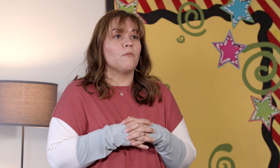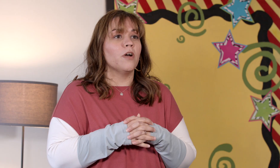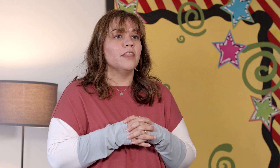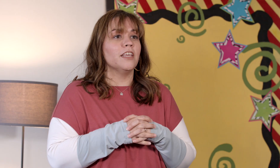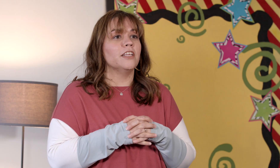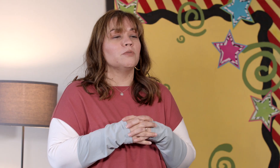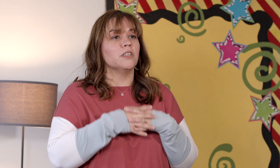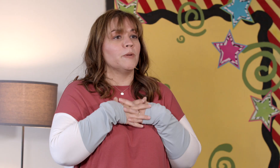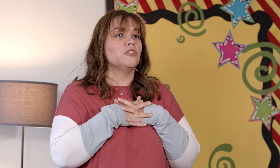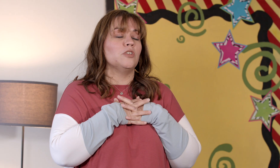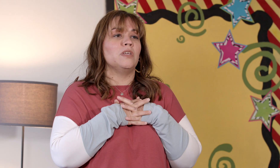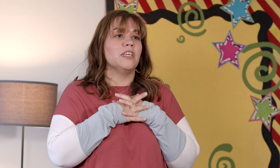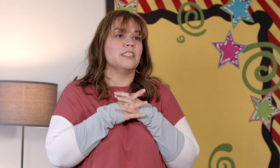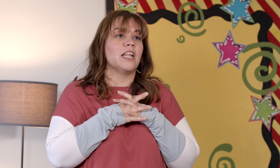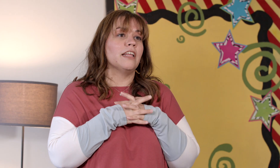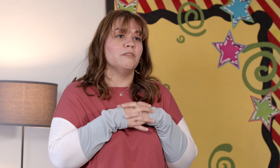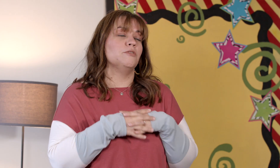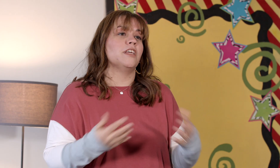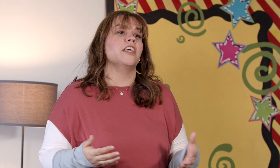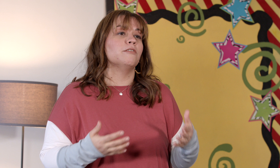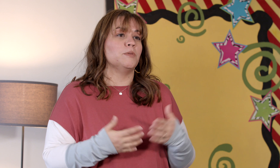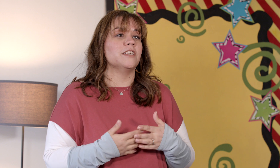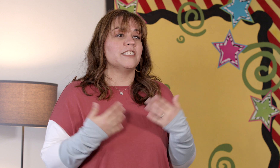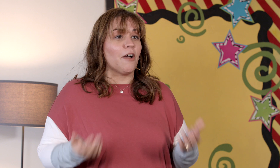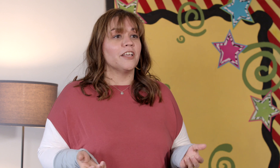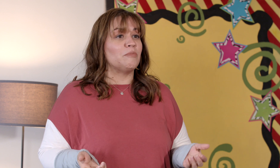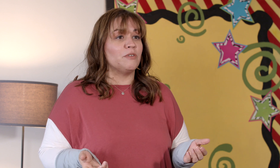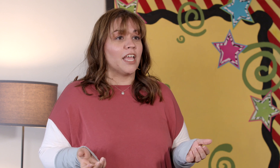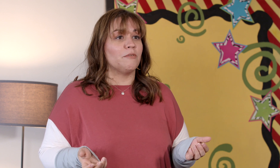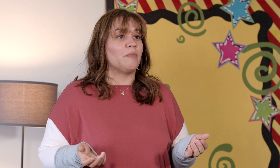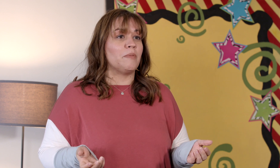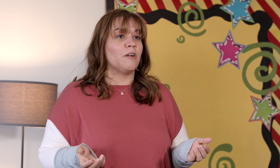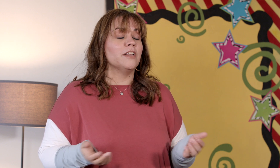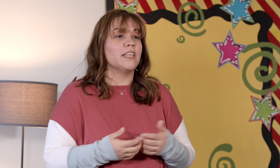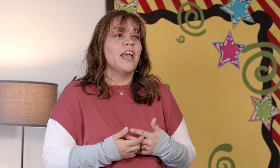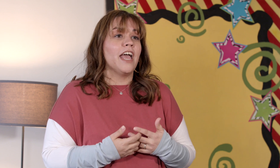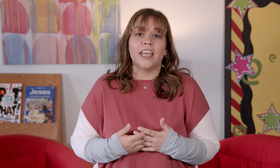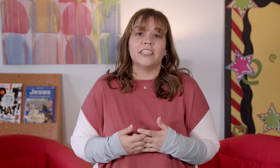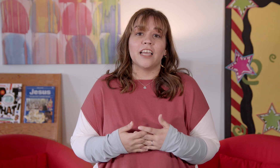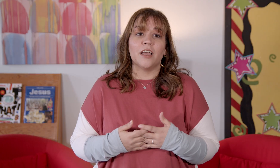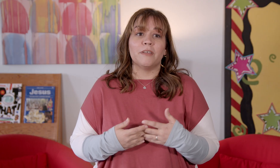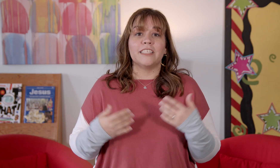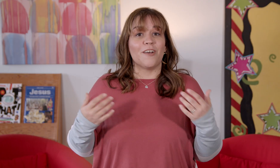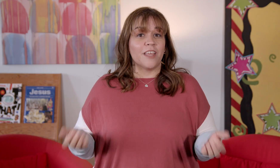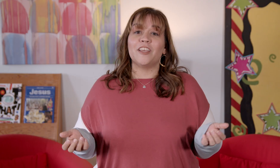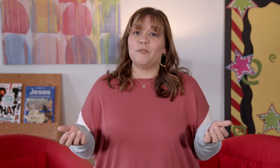One thing that's really special to me is that I love to use sign language because it's how I communicate with my parents, and it's how they